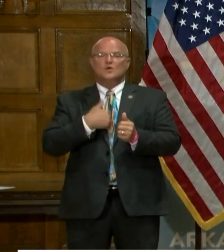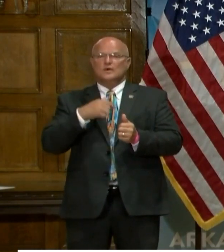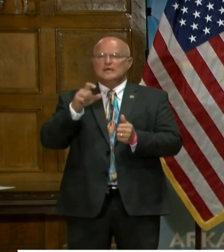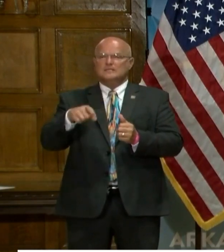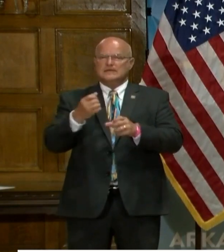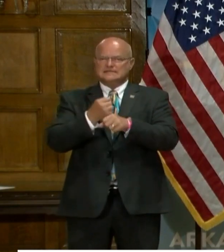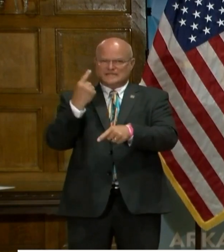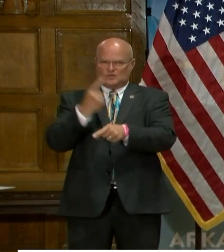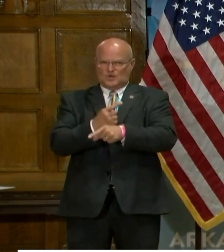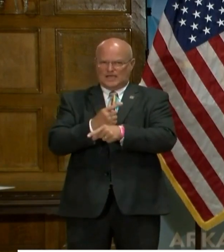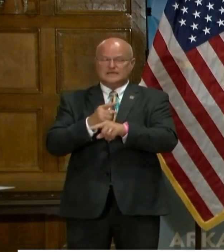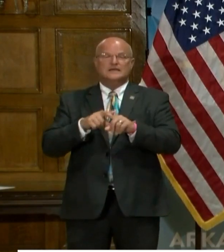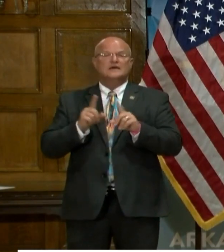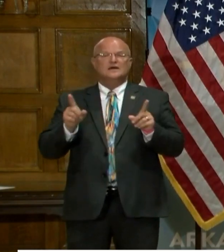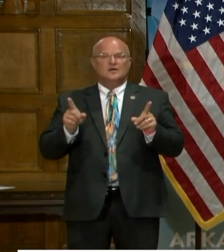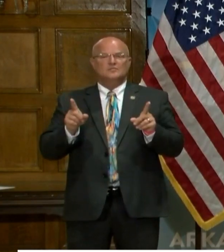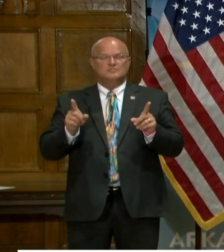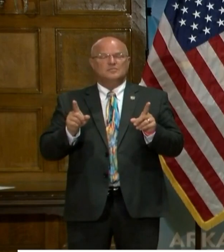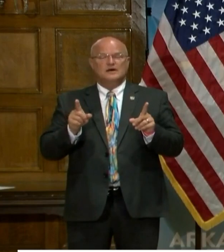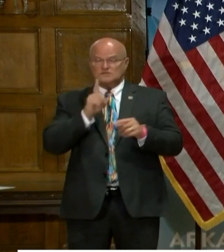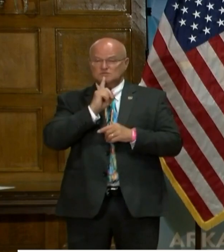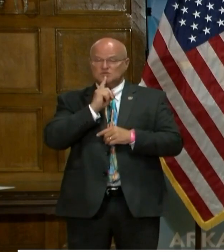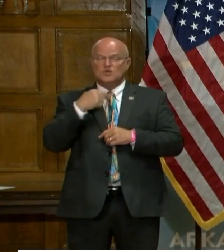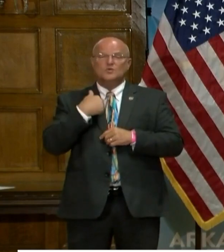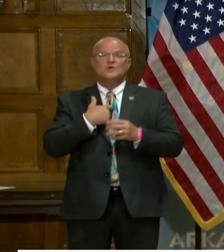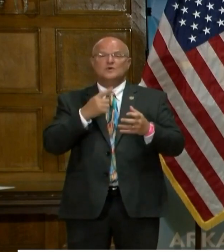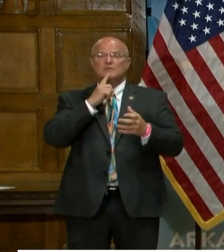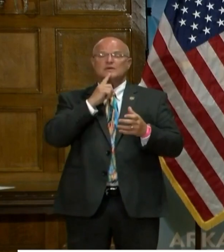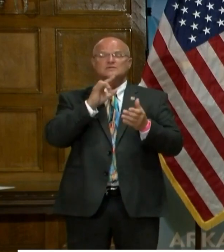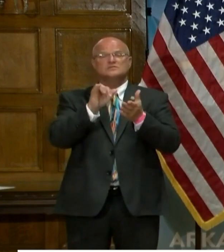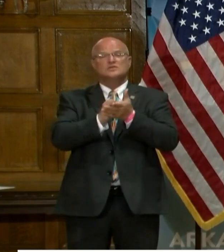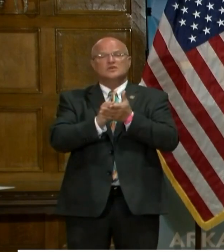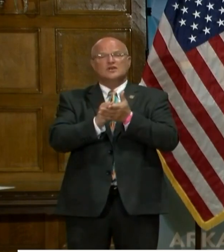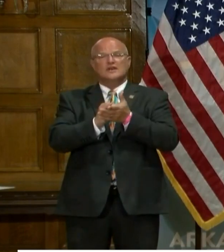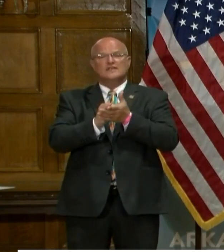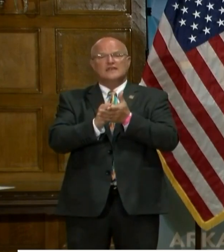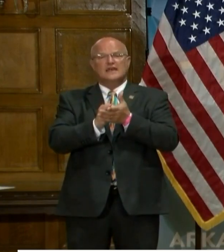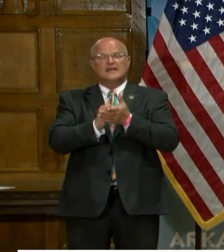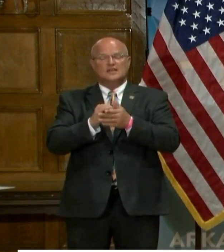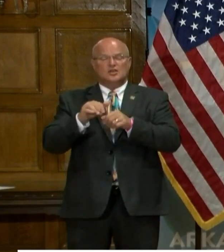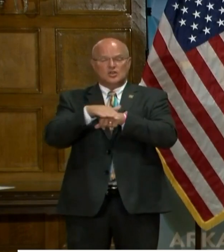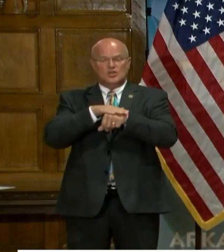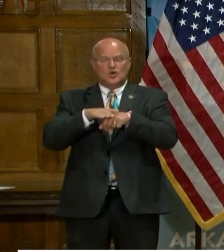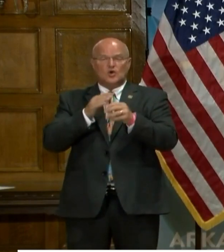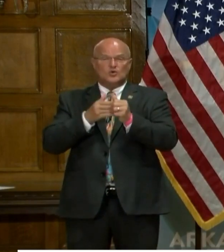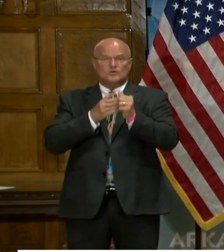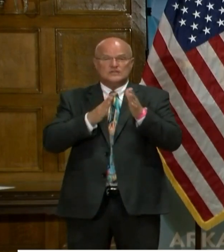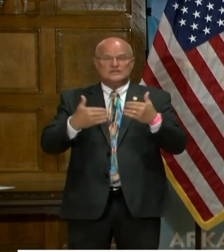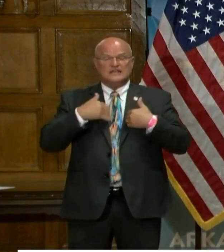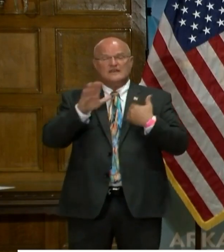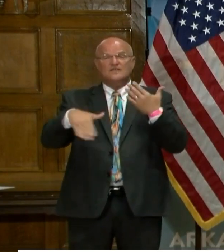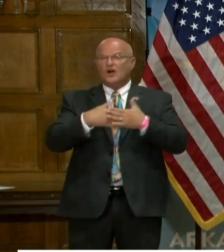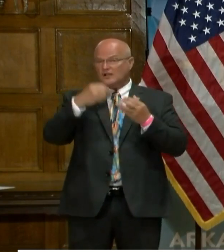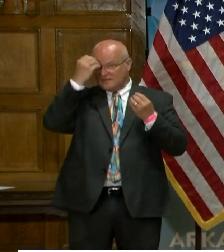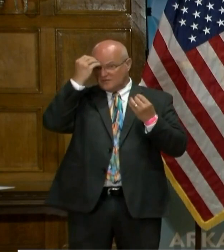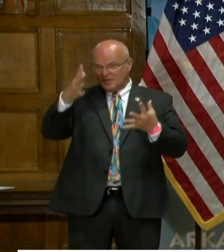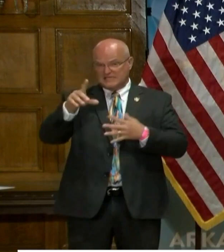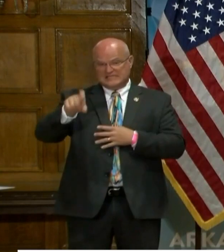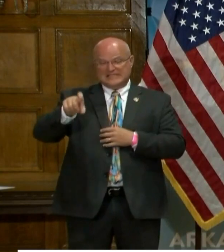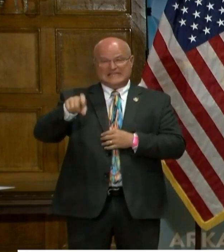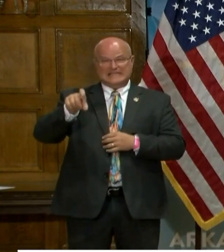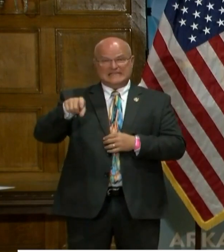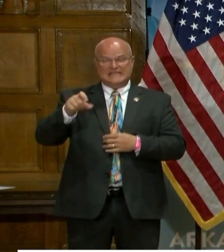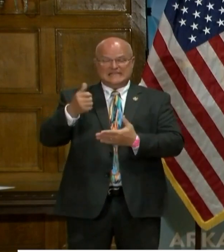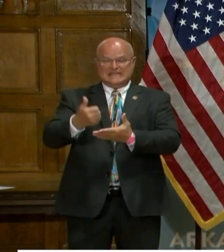have to get it right. But certainly we want to make sure that local leaders have all the information that they